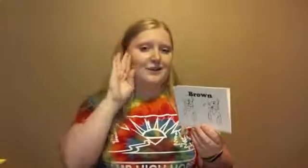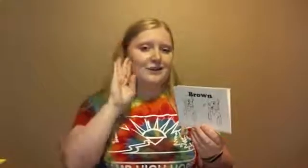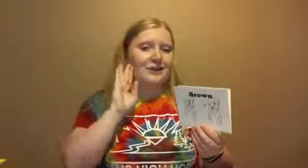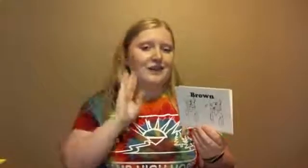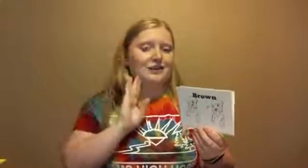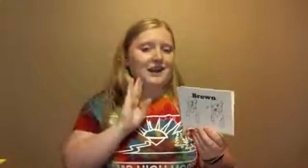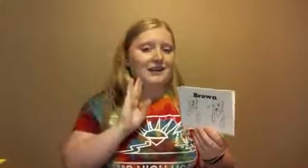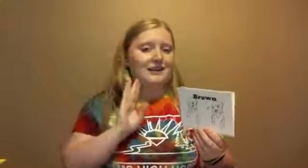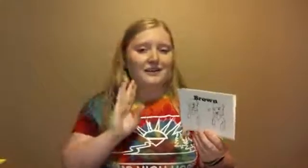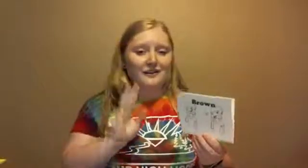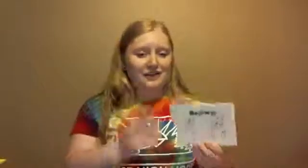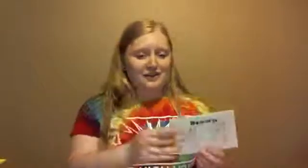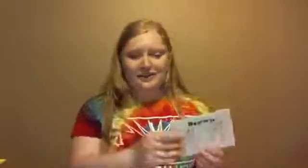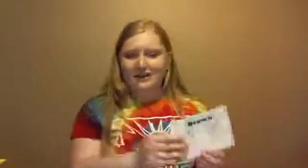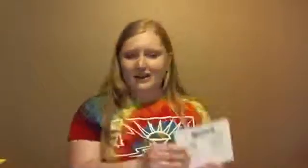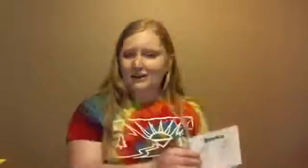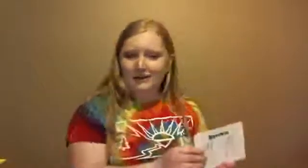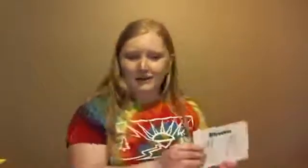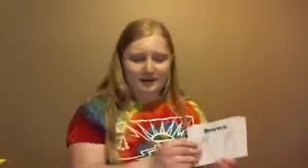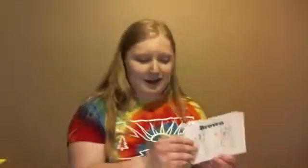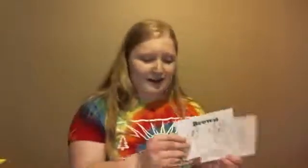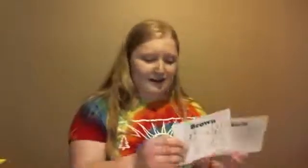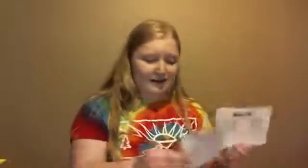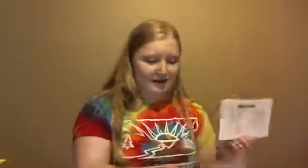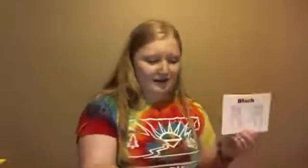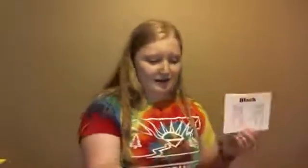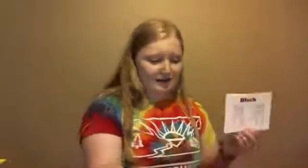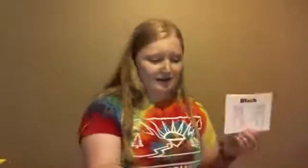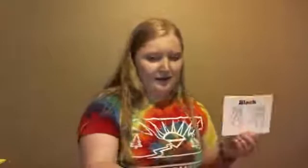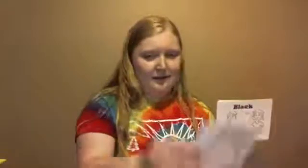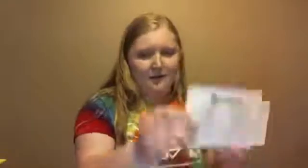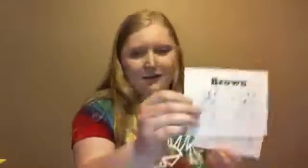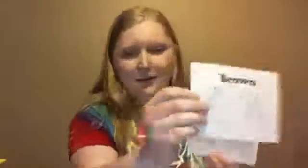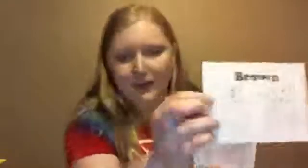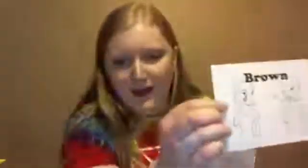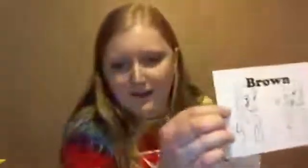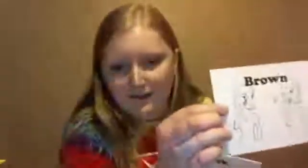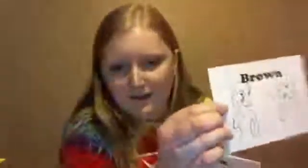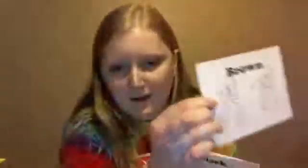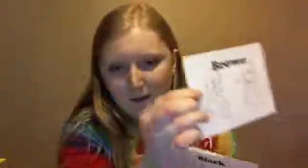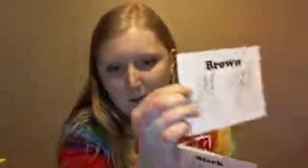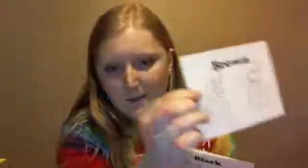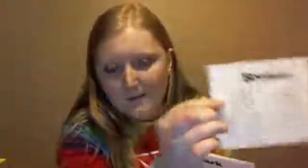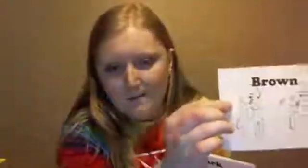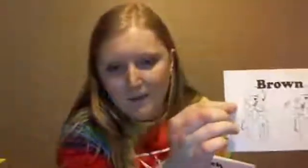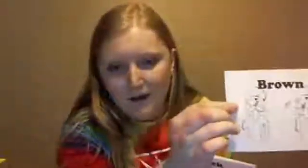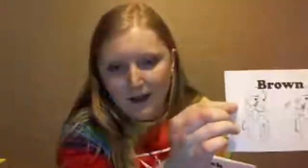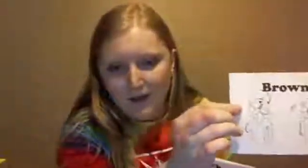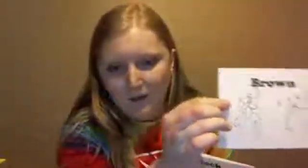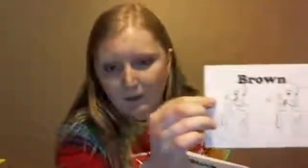just kind of drag it down your face, just like you would for tan. So that is brown.